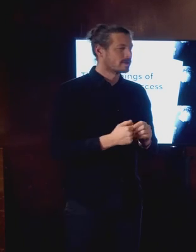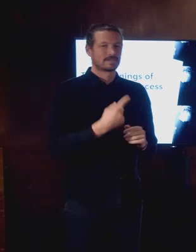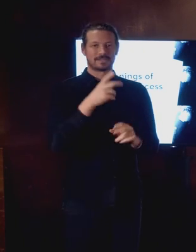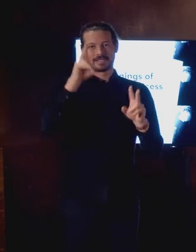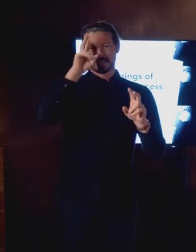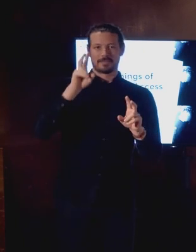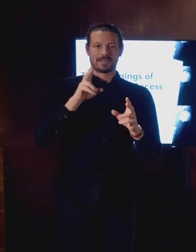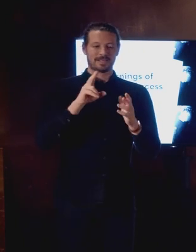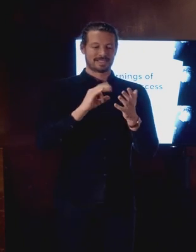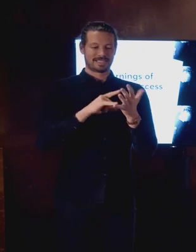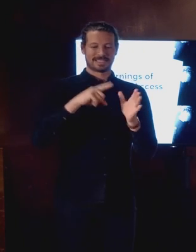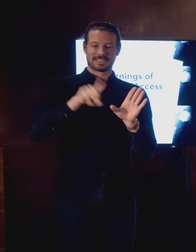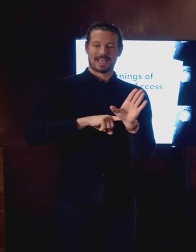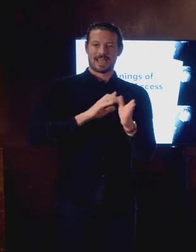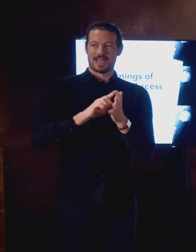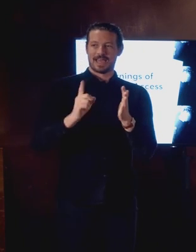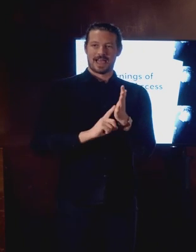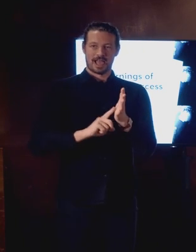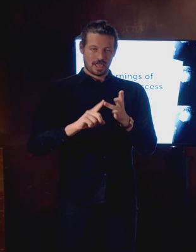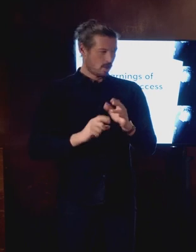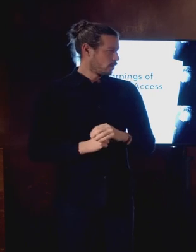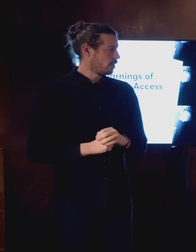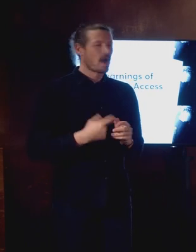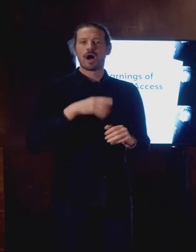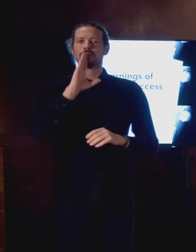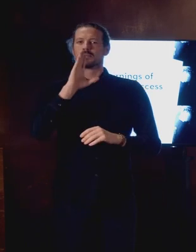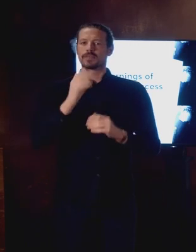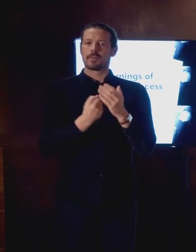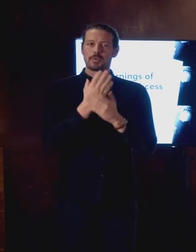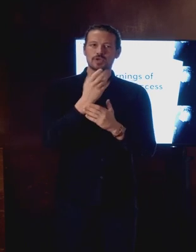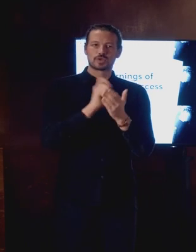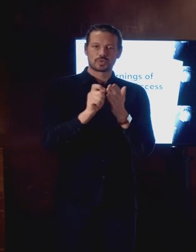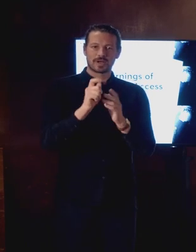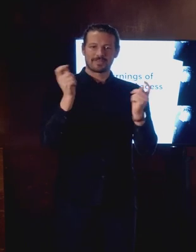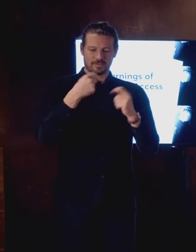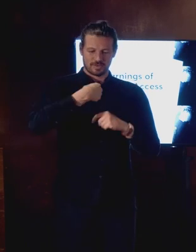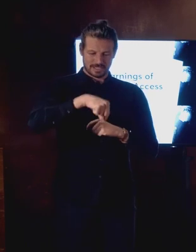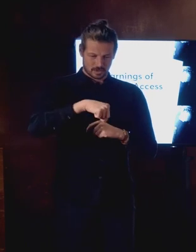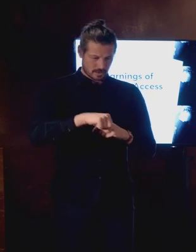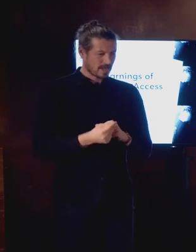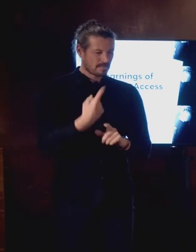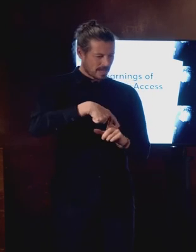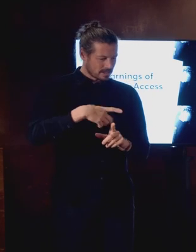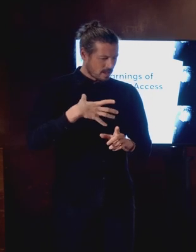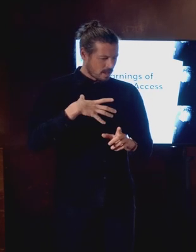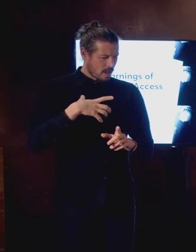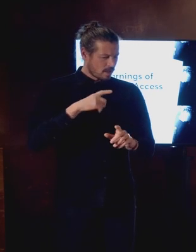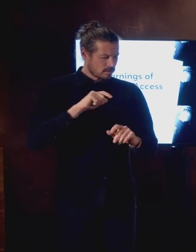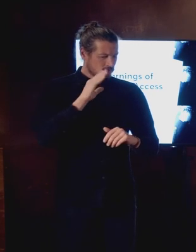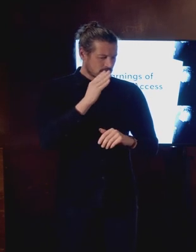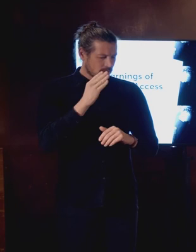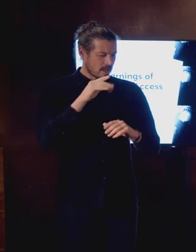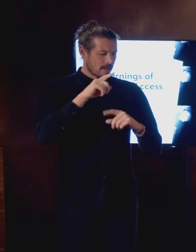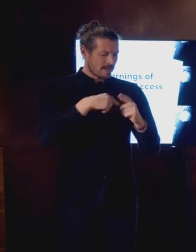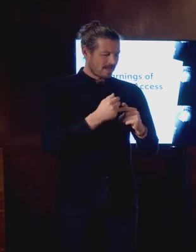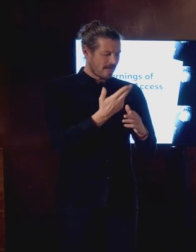But I am talking at the Emerging Writers Festival this week, and I have to talk about the arts and self-care, which, and then I have to